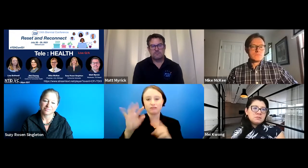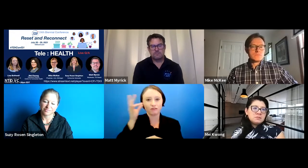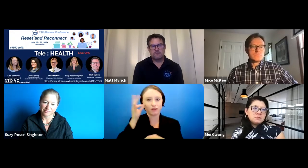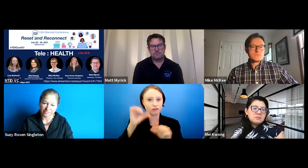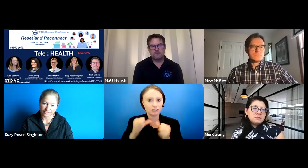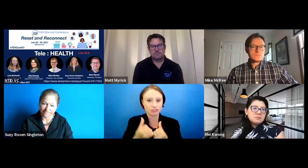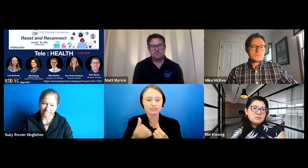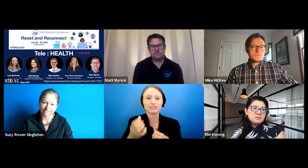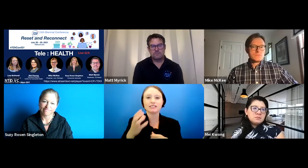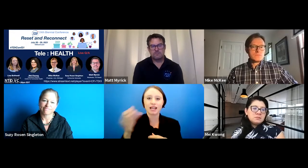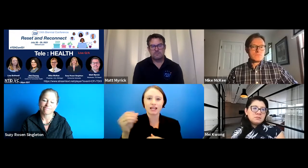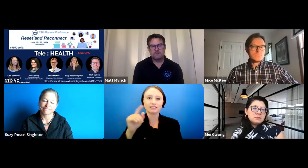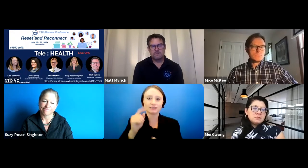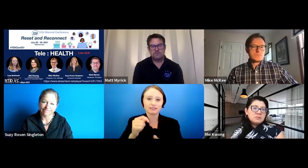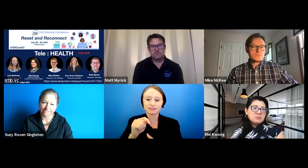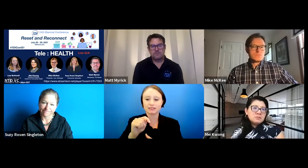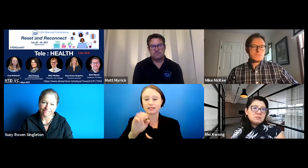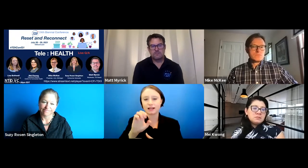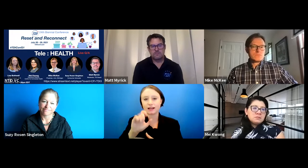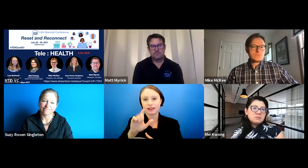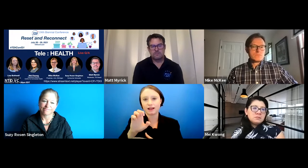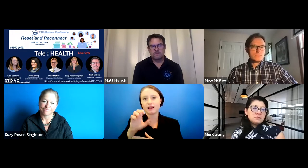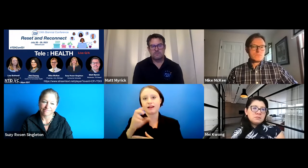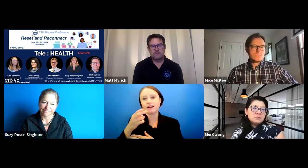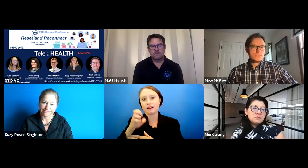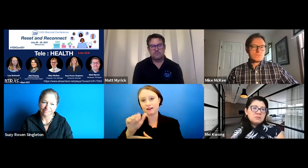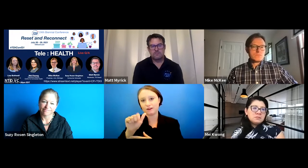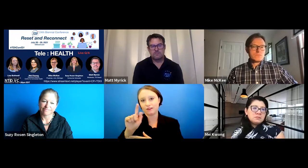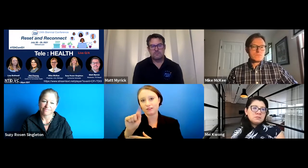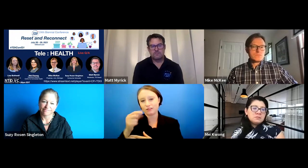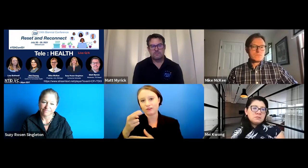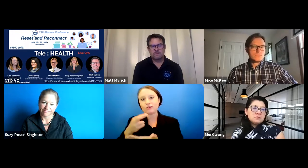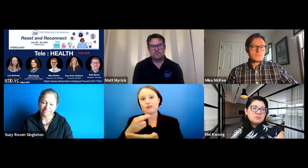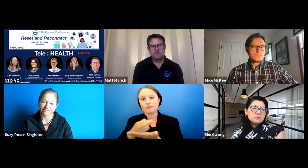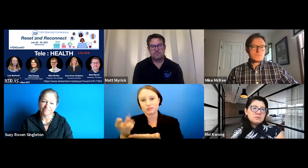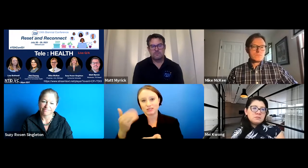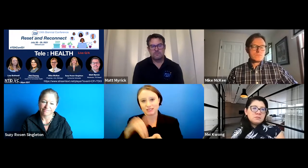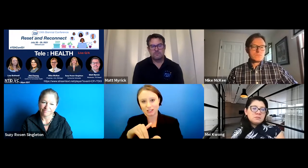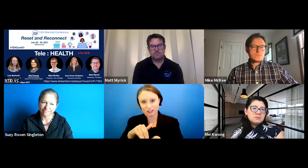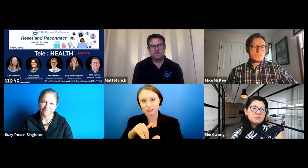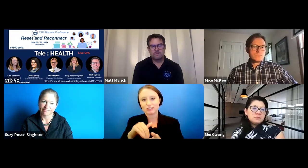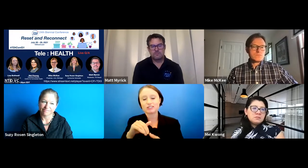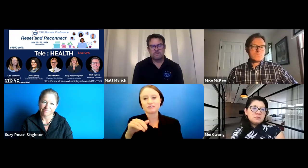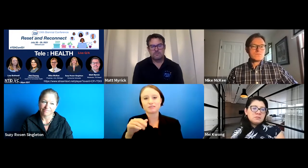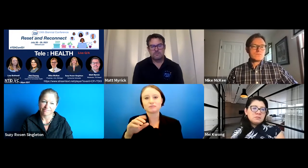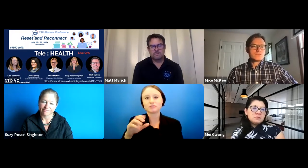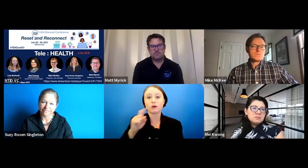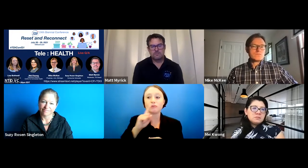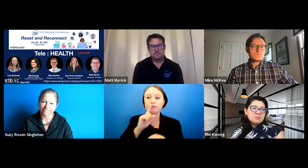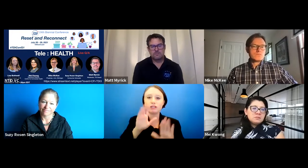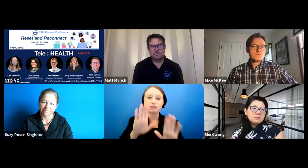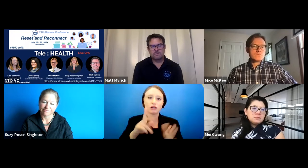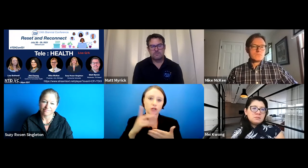a coordinated effort from quite a few federal agencies and also